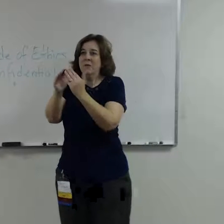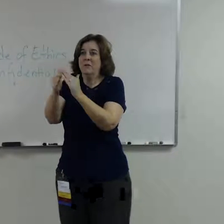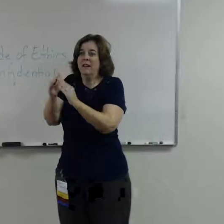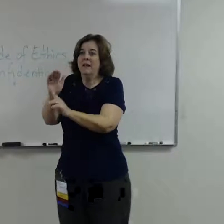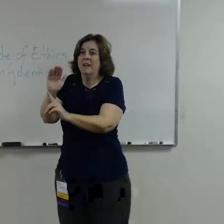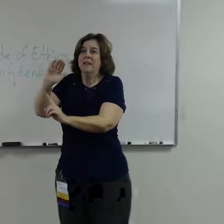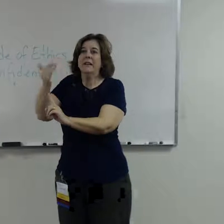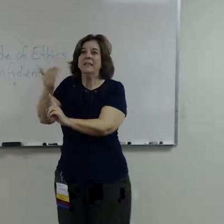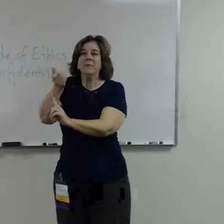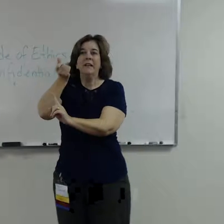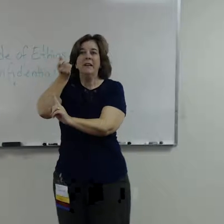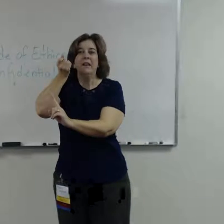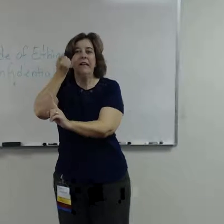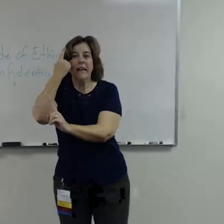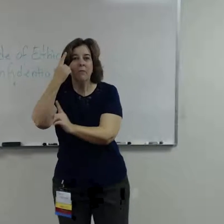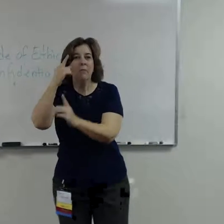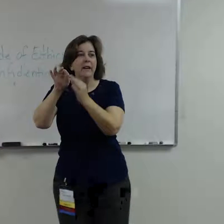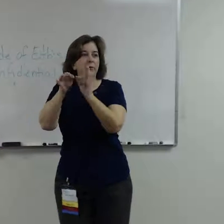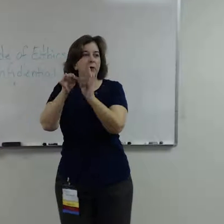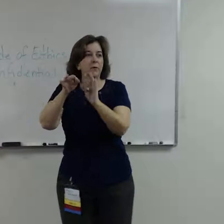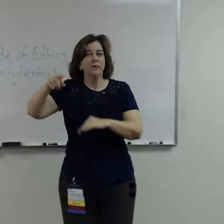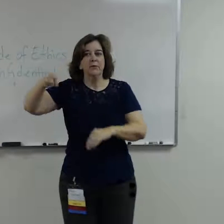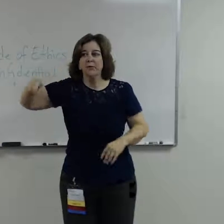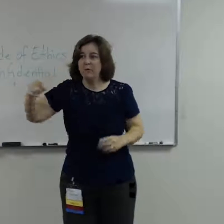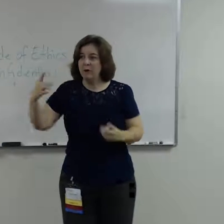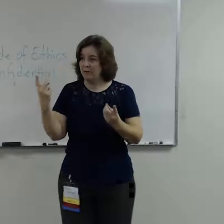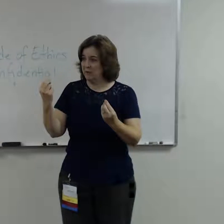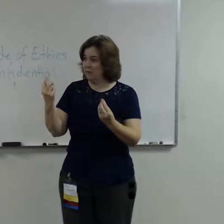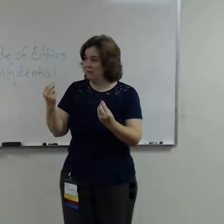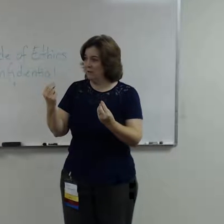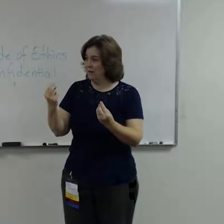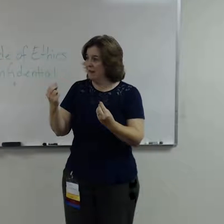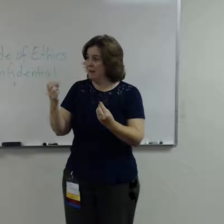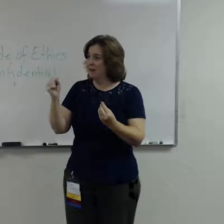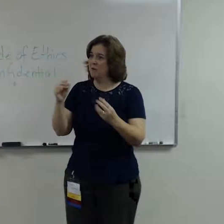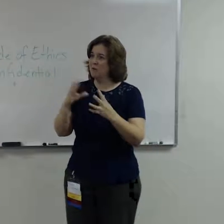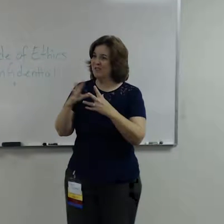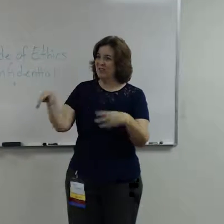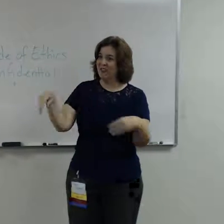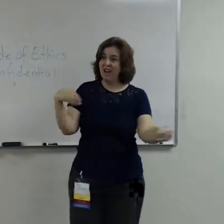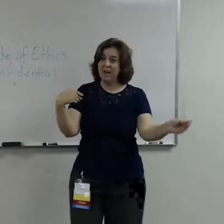community doesn't really get what interpreters are supposed to do. So there's a lot of